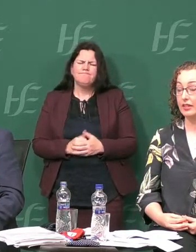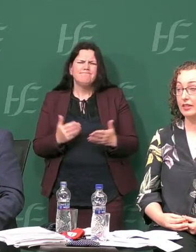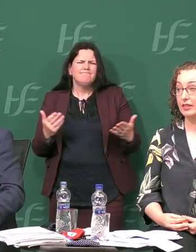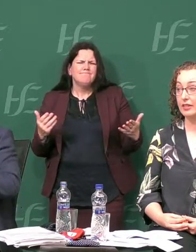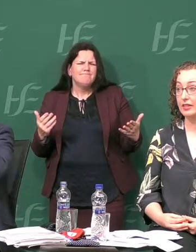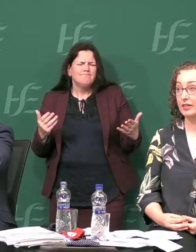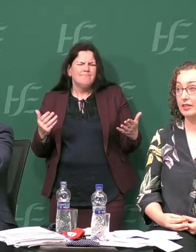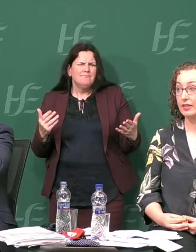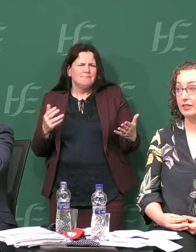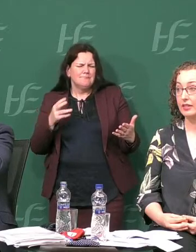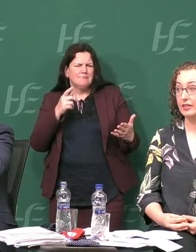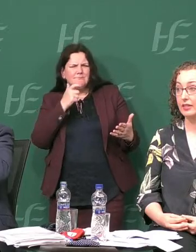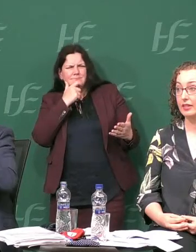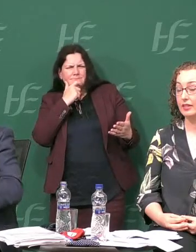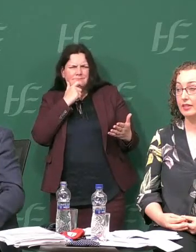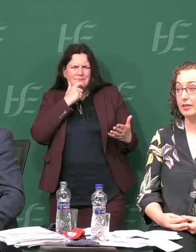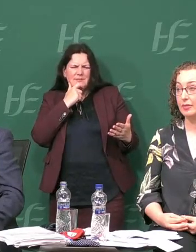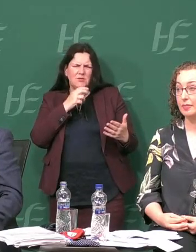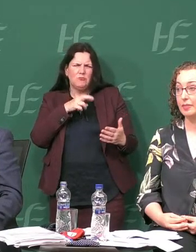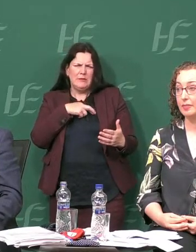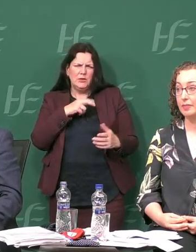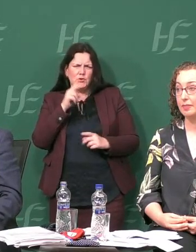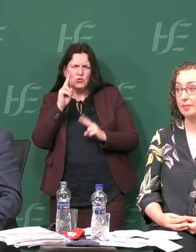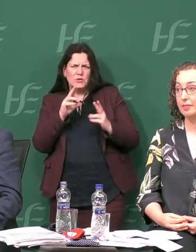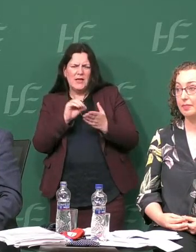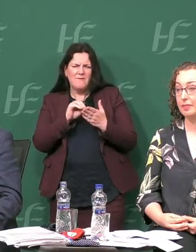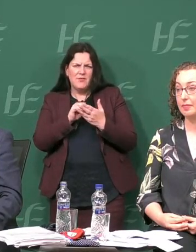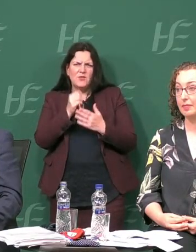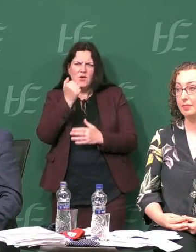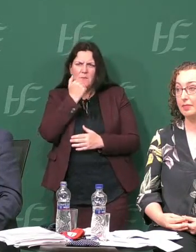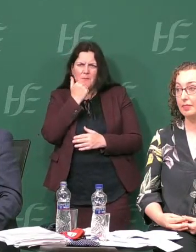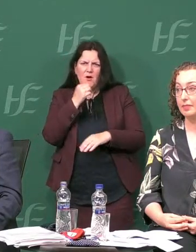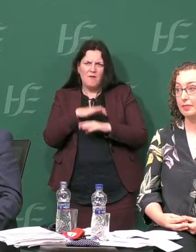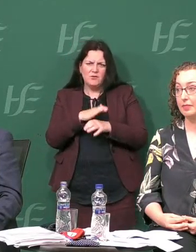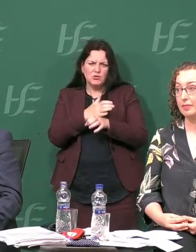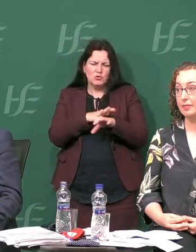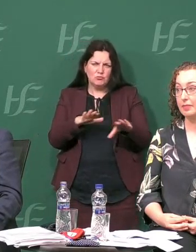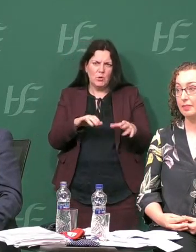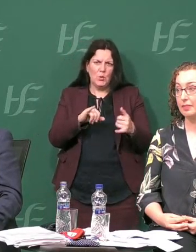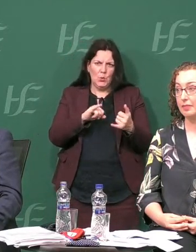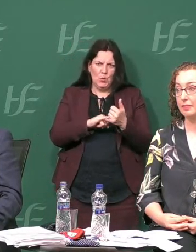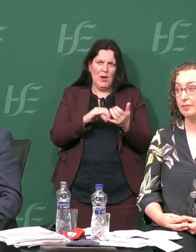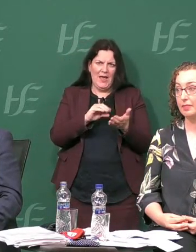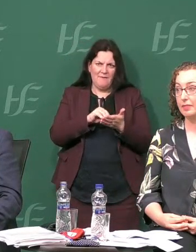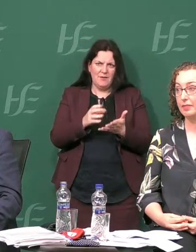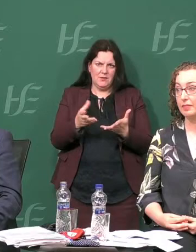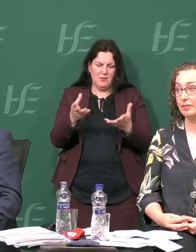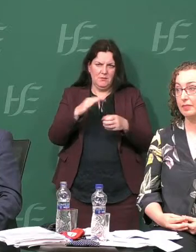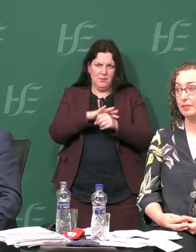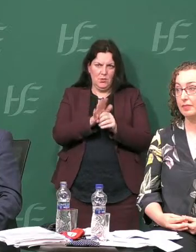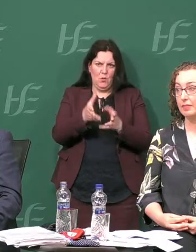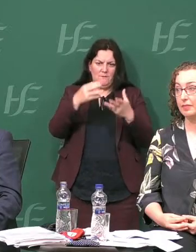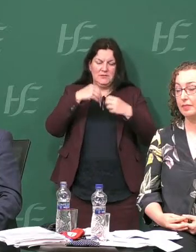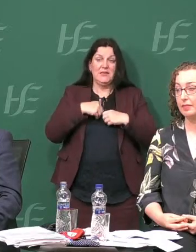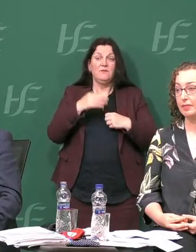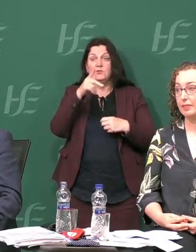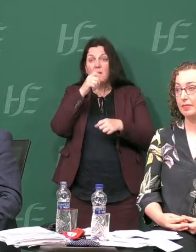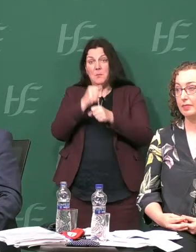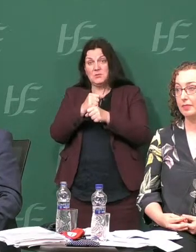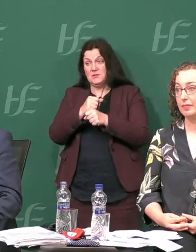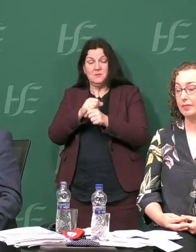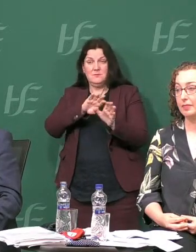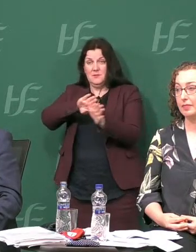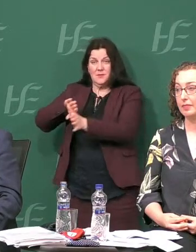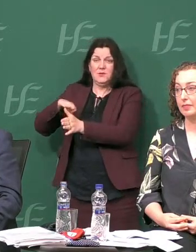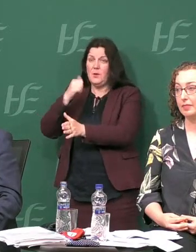Surely then the number, like the proportion of children with COVID, like taking the population out of the